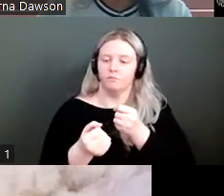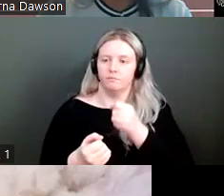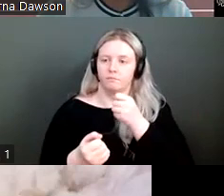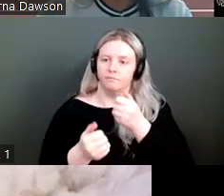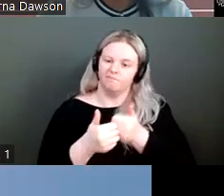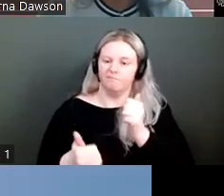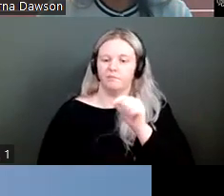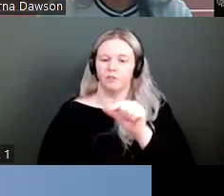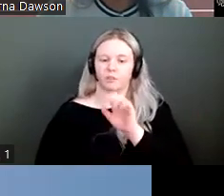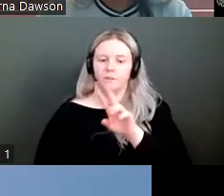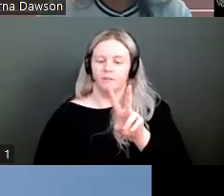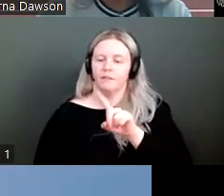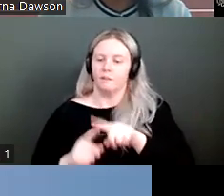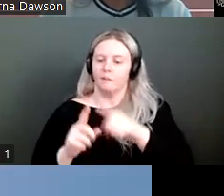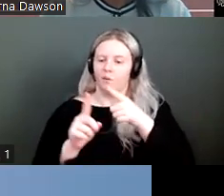level contributors.